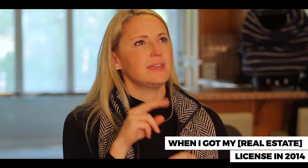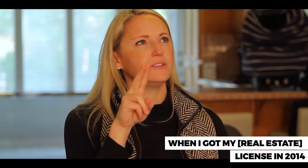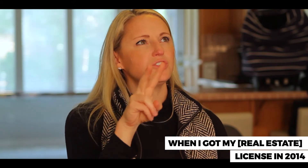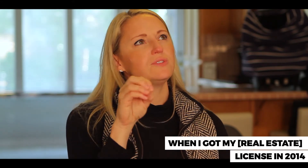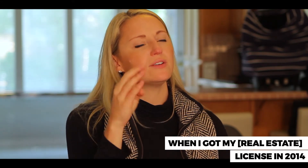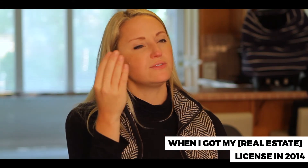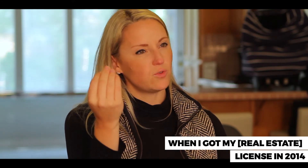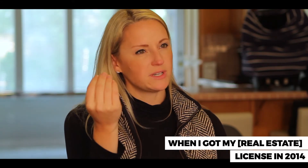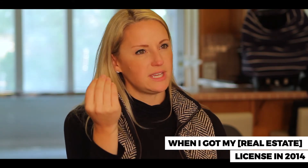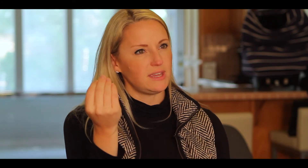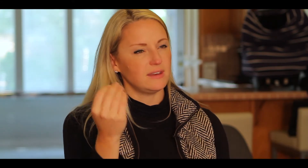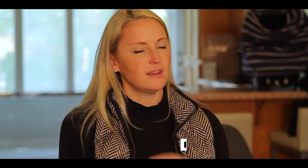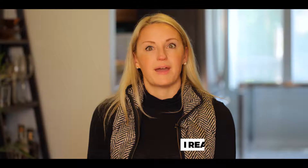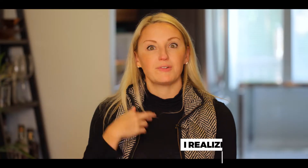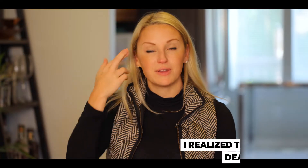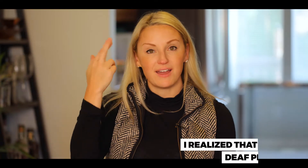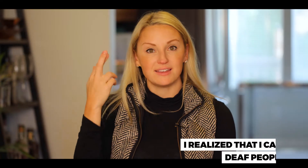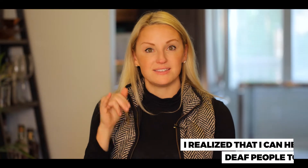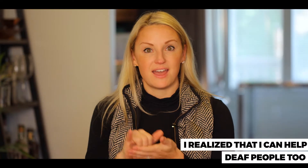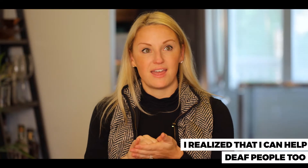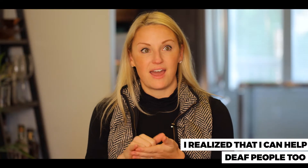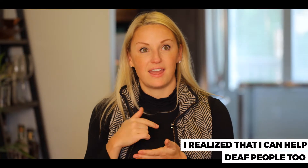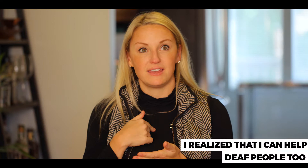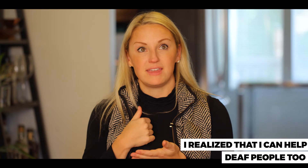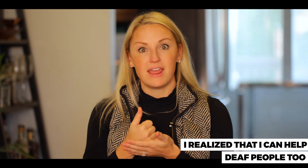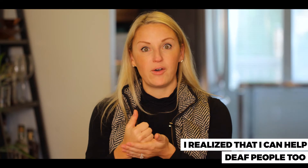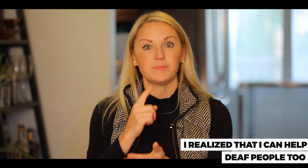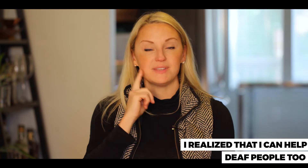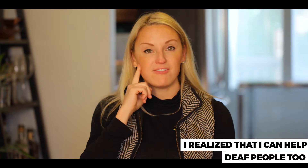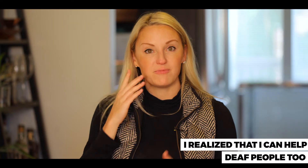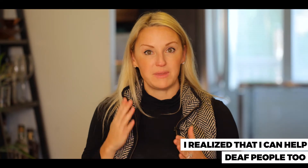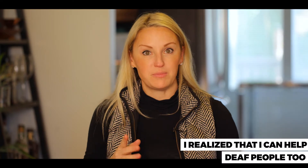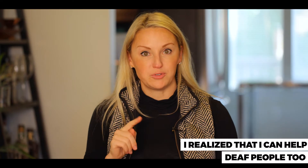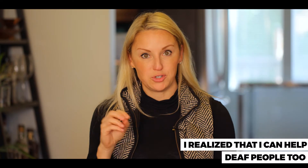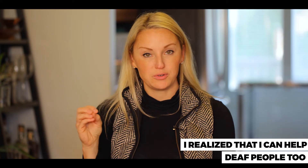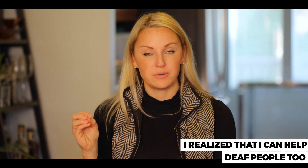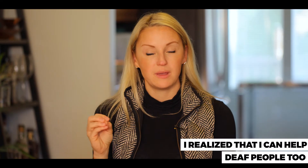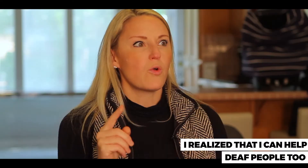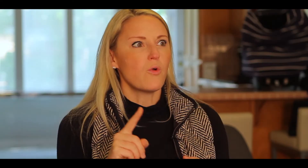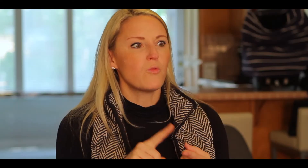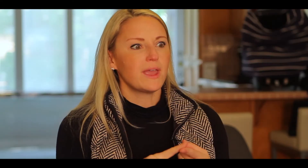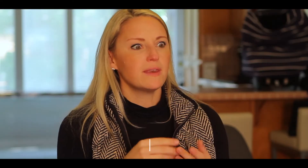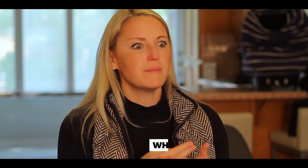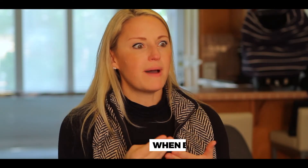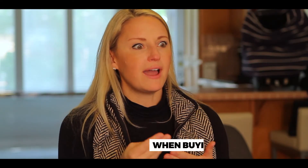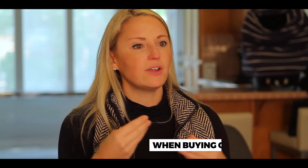2014, I realized that I can help deaf people too. When buying or